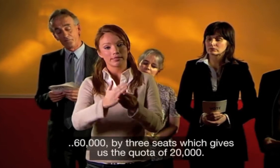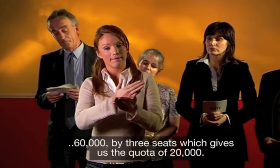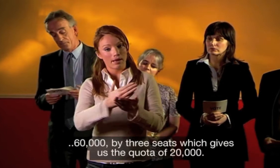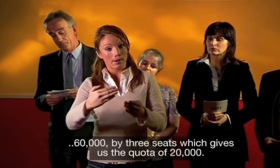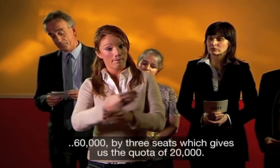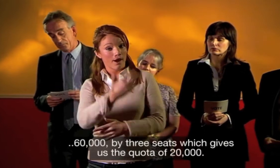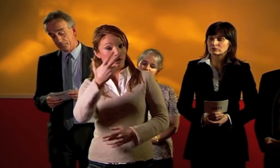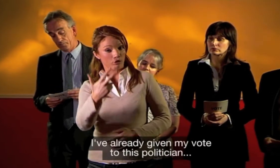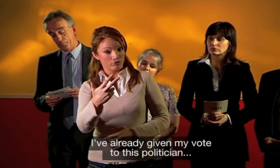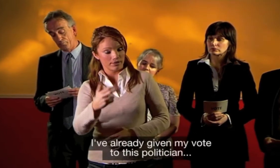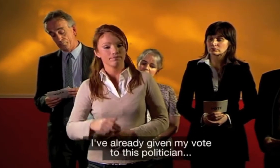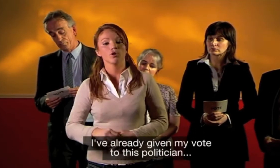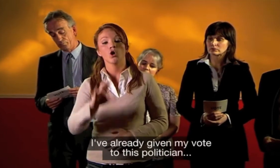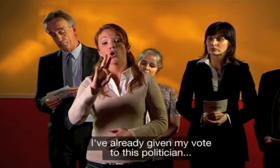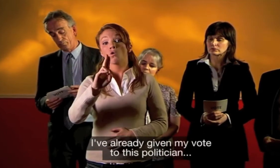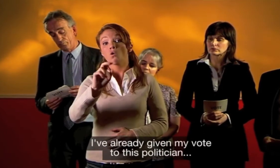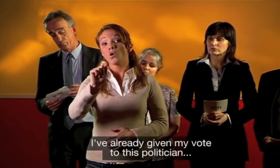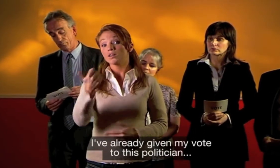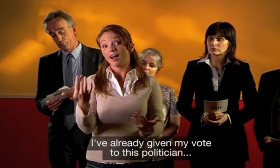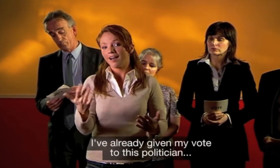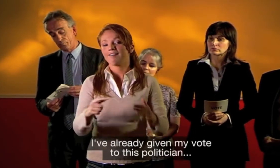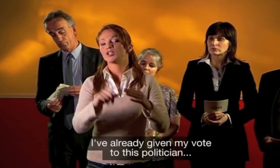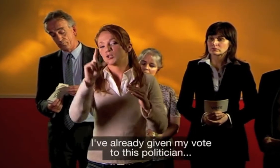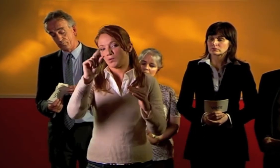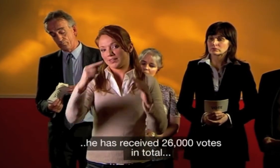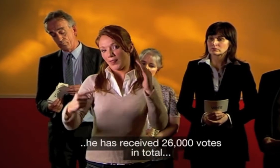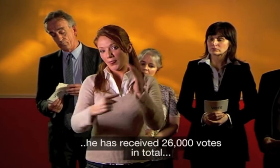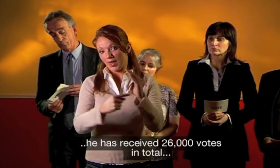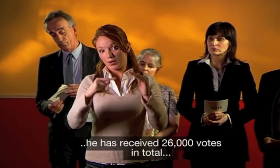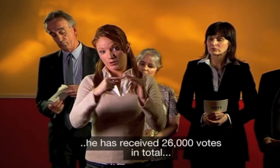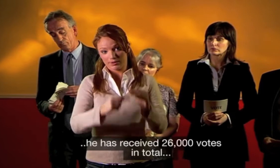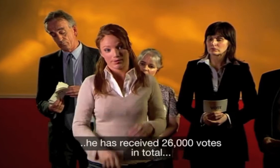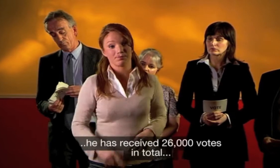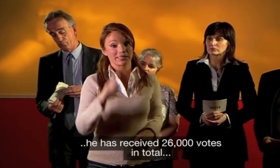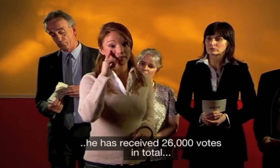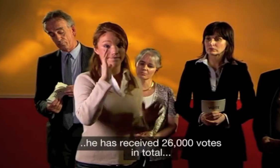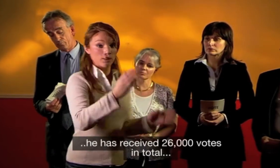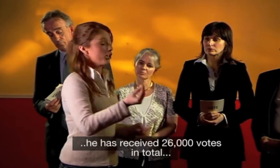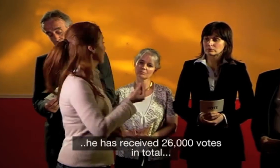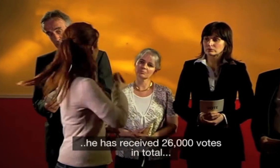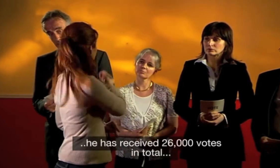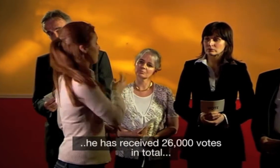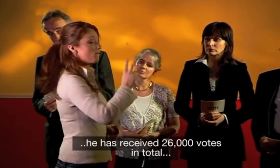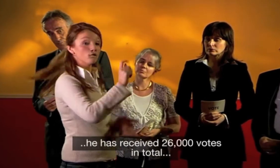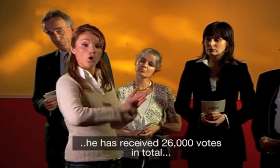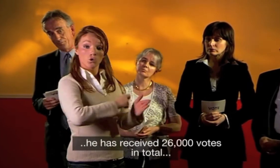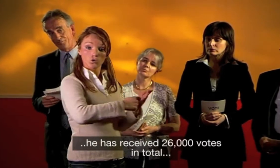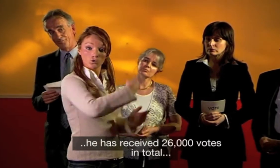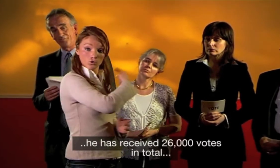20,000. I've already given my vote to this politician. He's received 26,000 votes in total, and he's